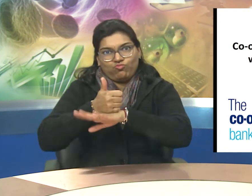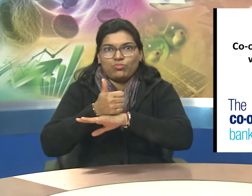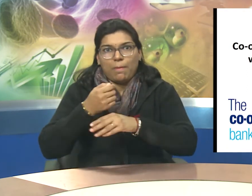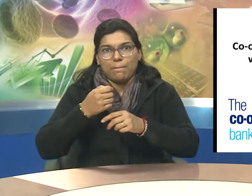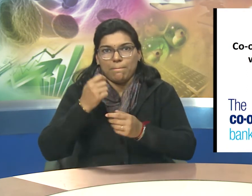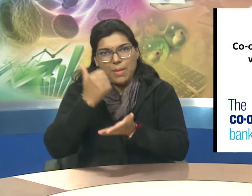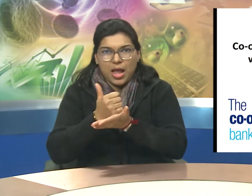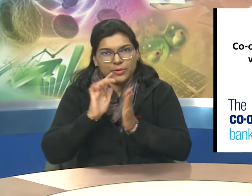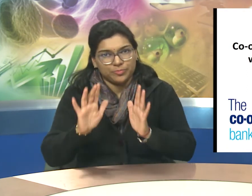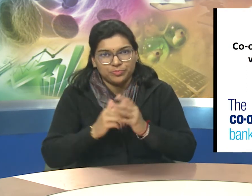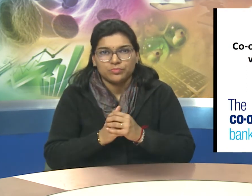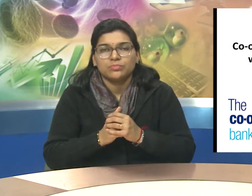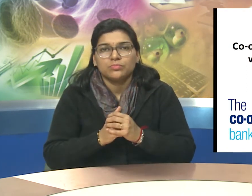When this cooperative bank is formed,